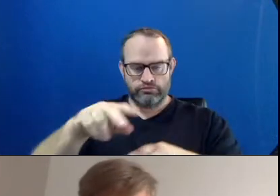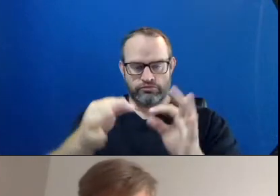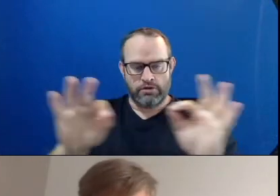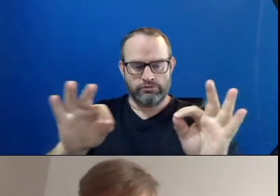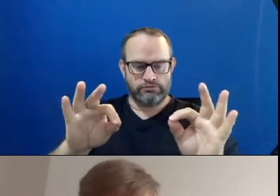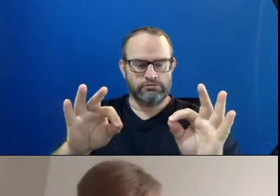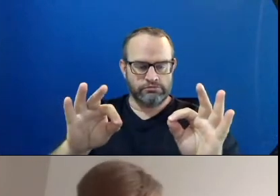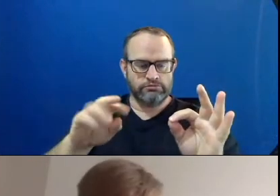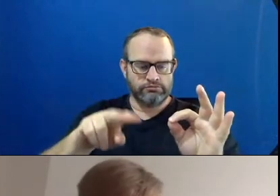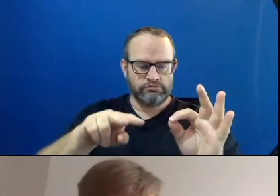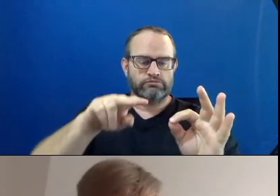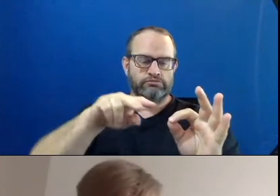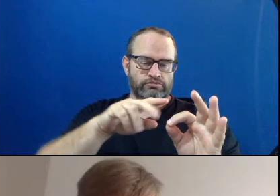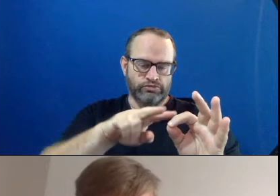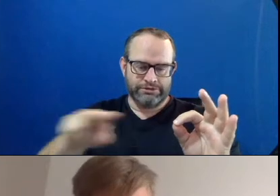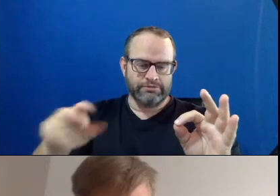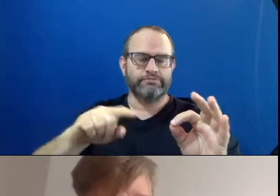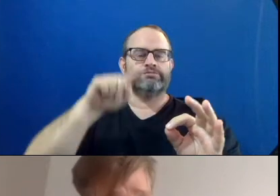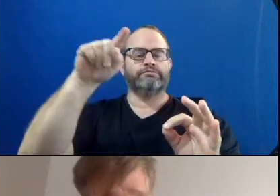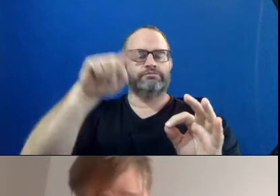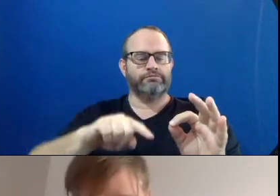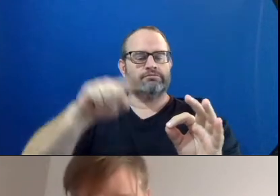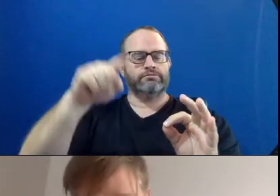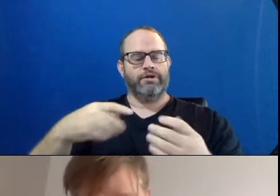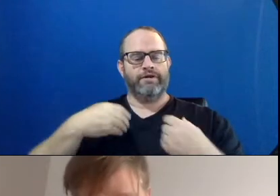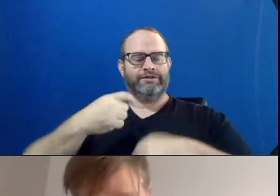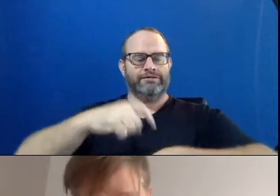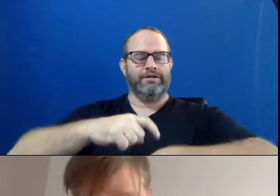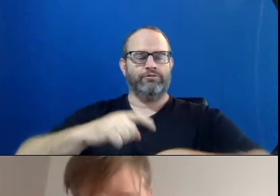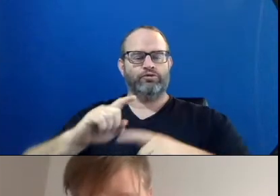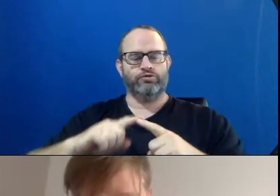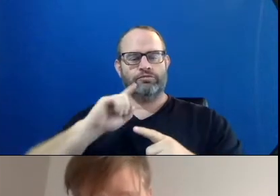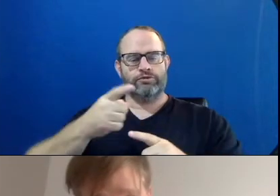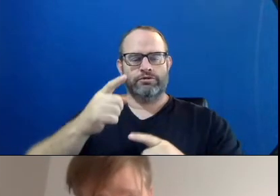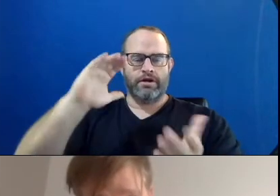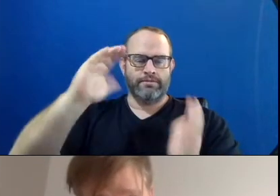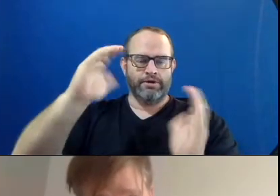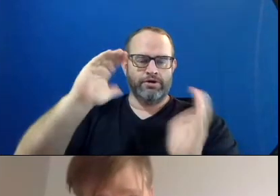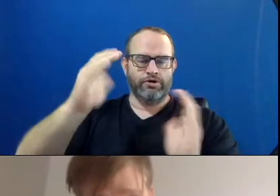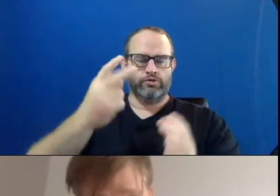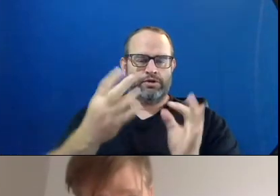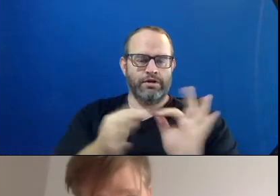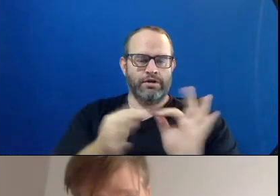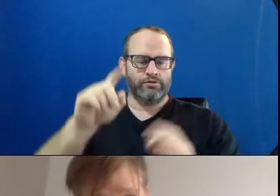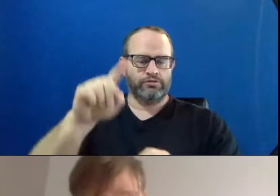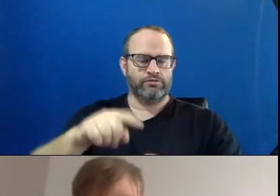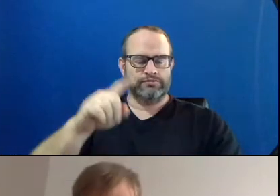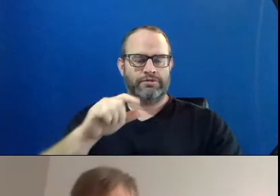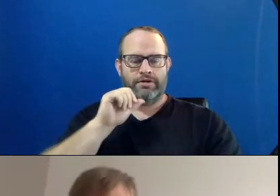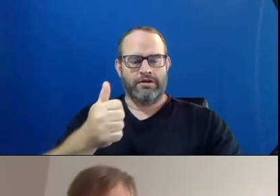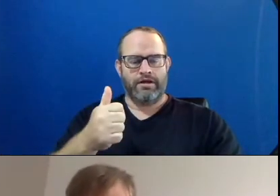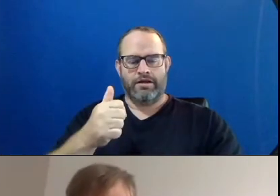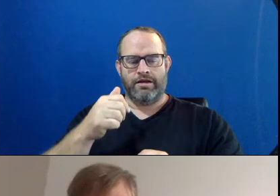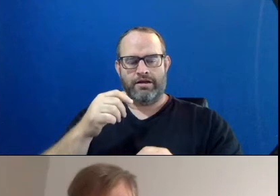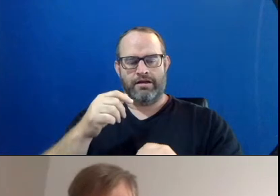And so it's really important for us that the readers are able to visually access information as well as connect it to